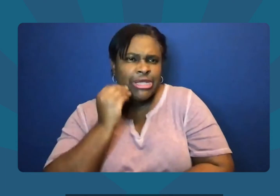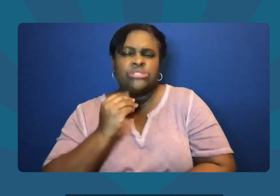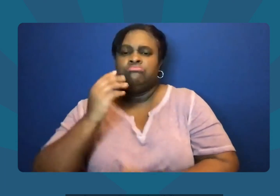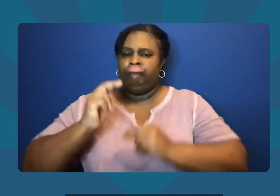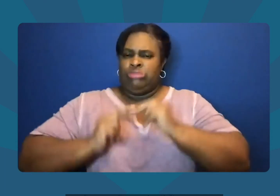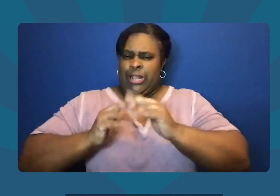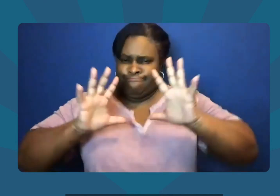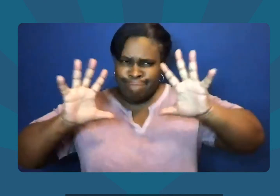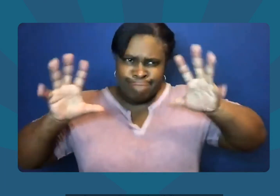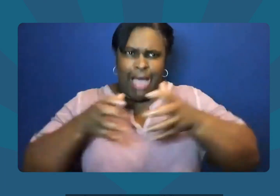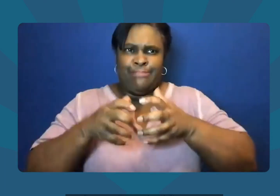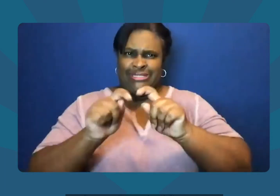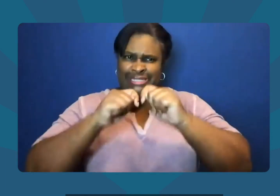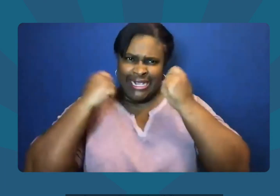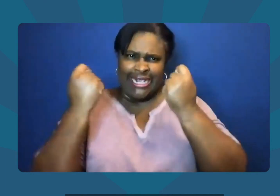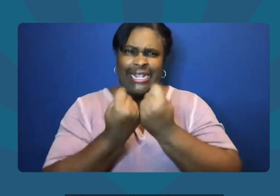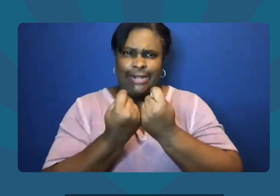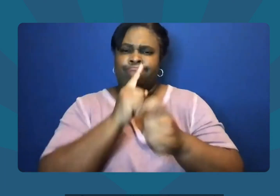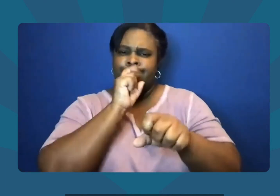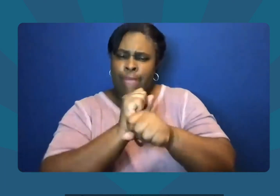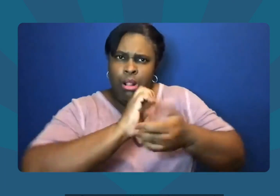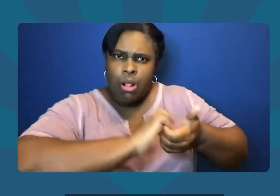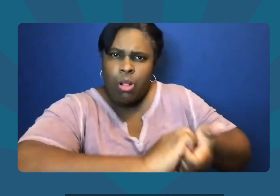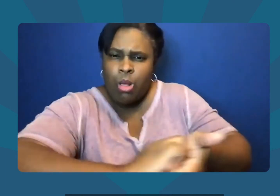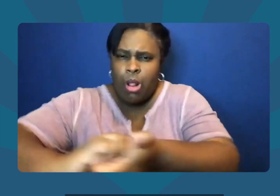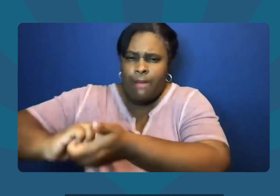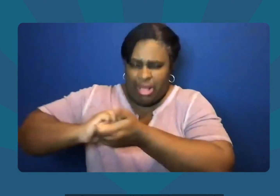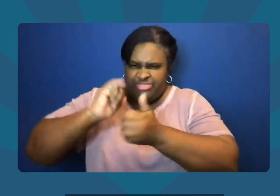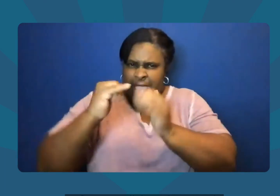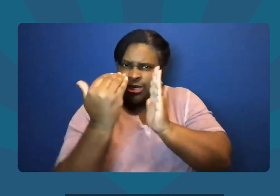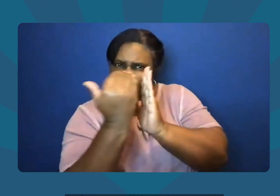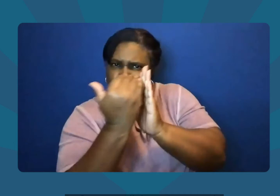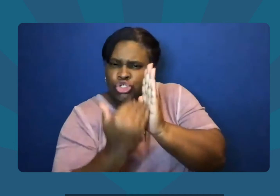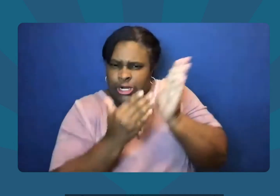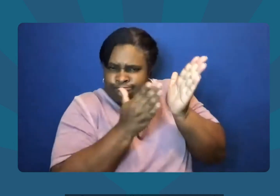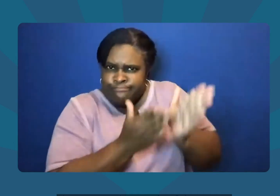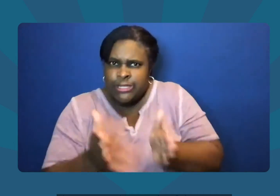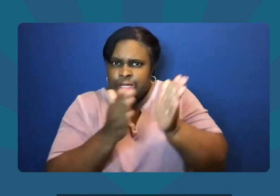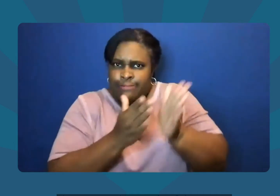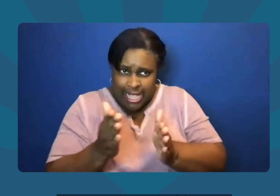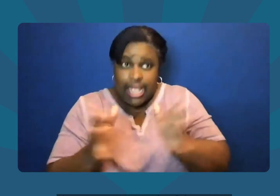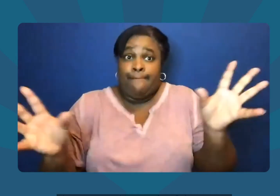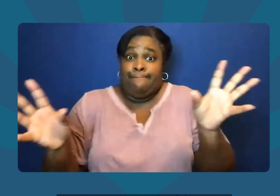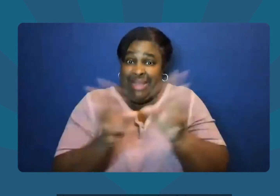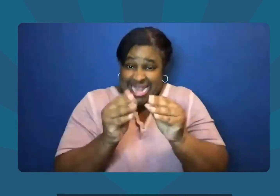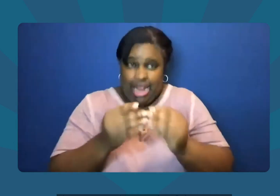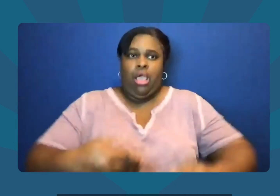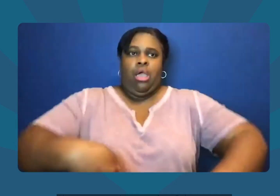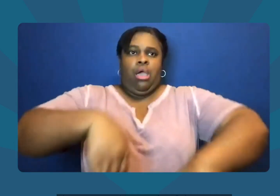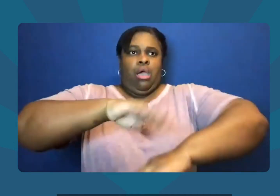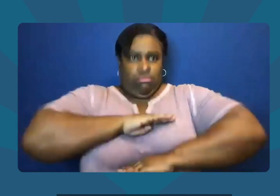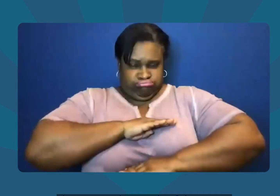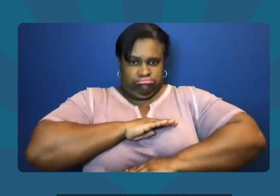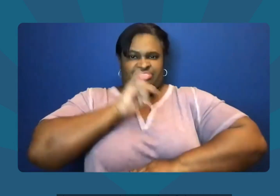building teams to forge a collaborative agenda that meets the needs of